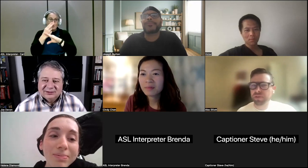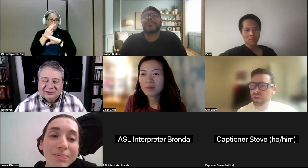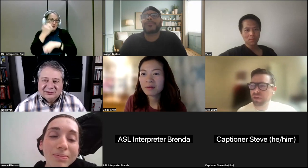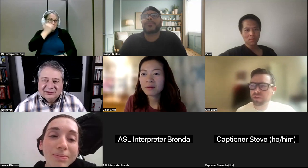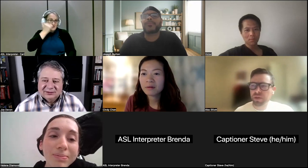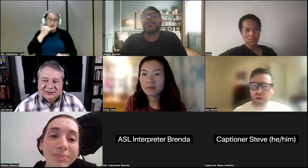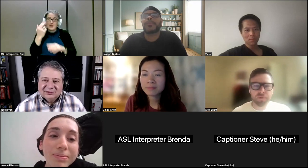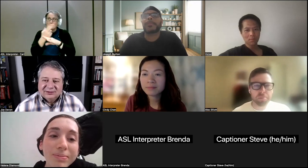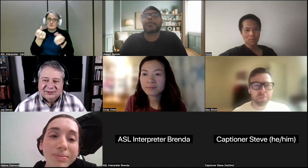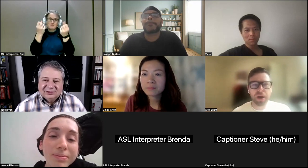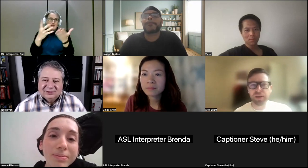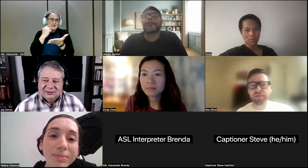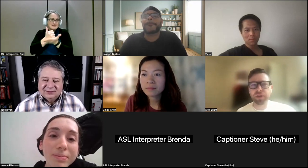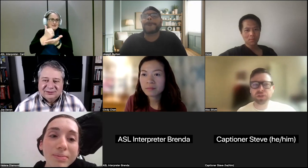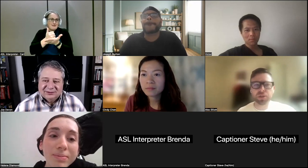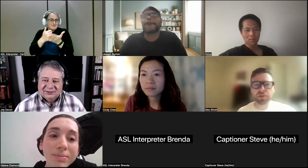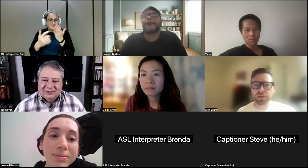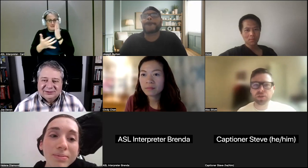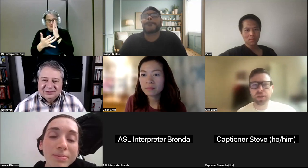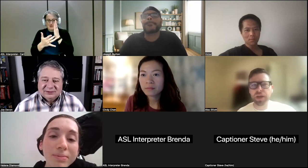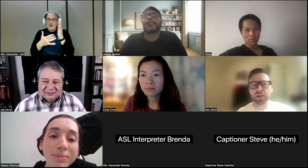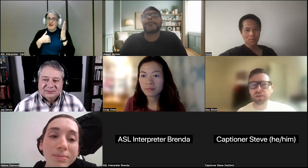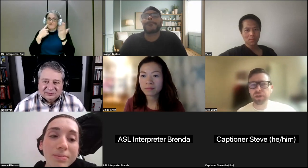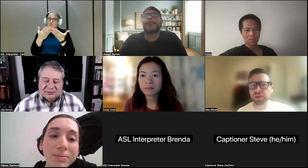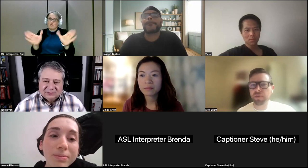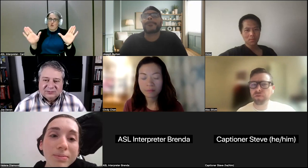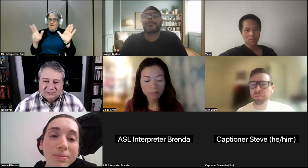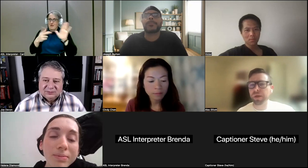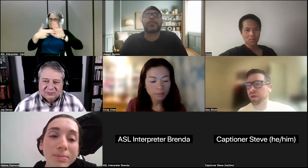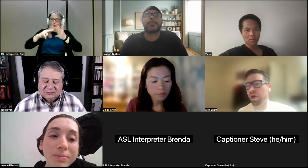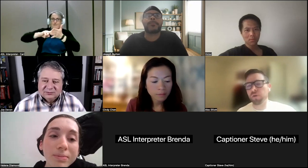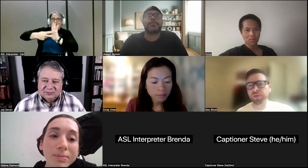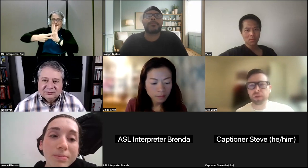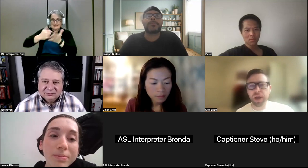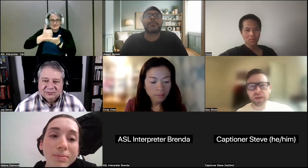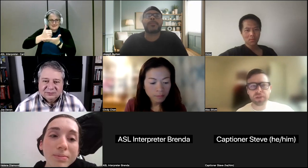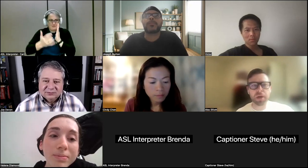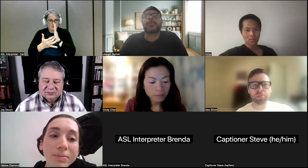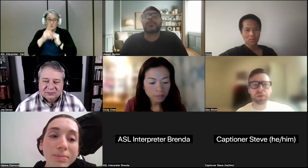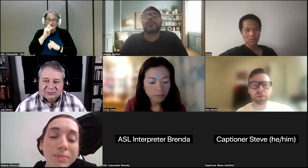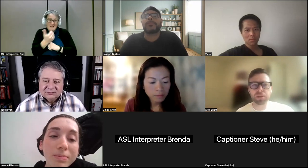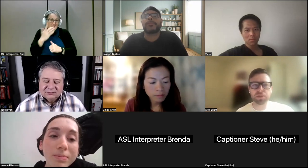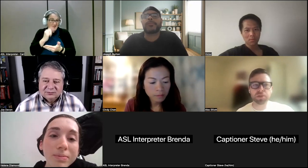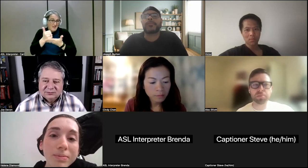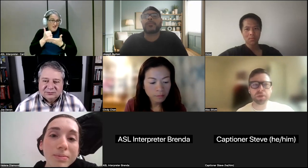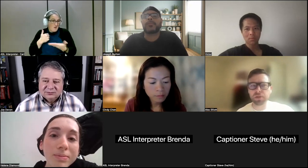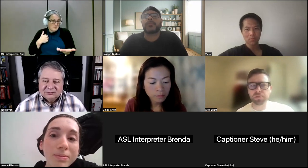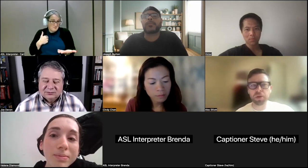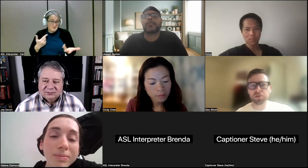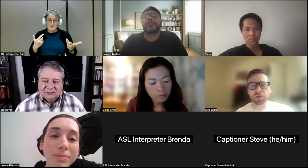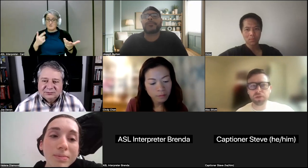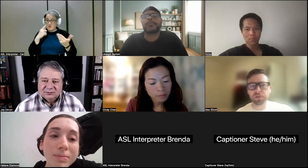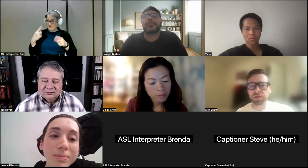of assistive technology, and I have a broad definition. It's just anything that's helpful. But over the last couple years, there's just